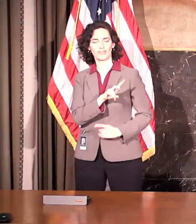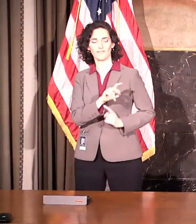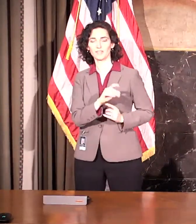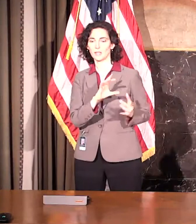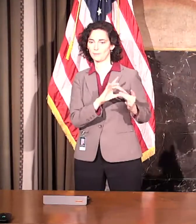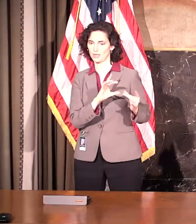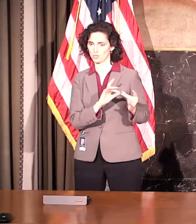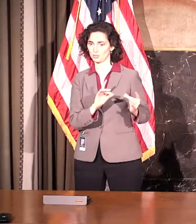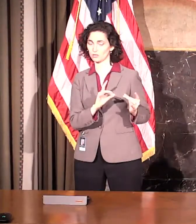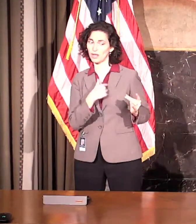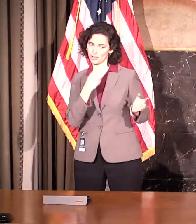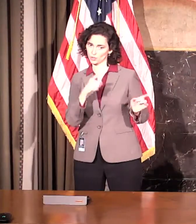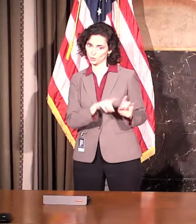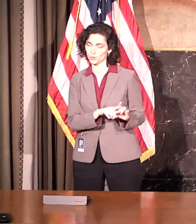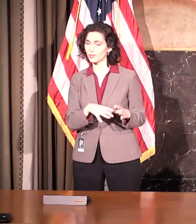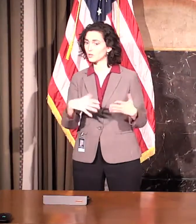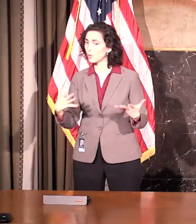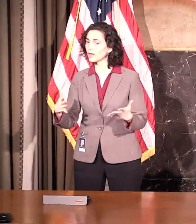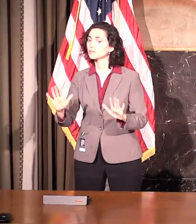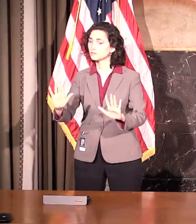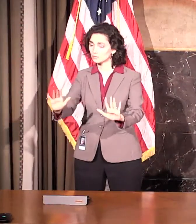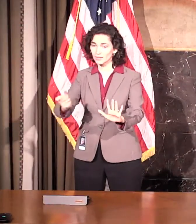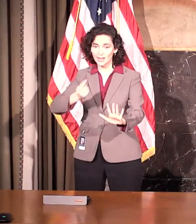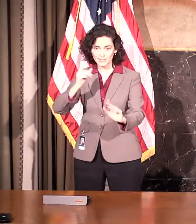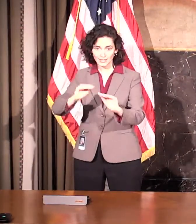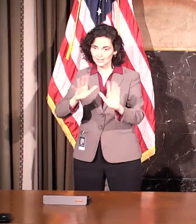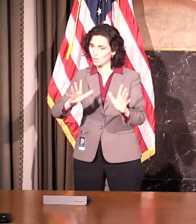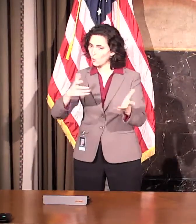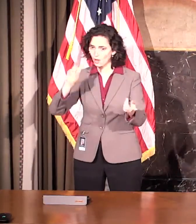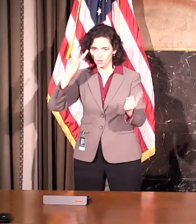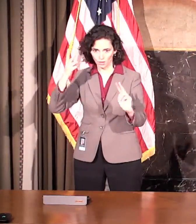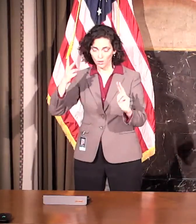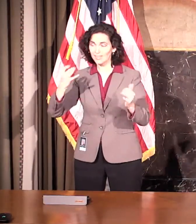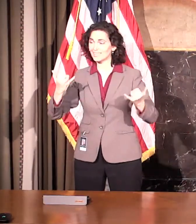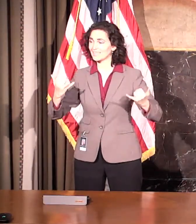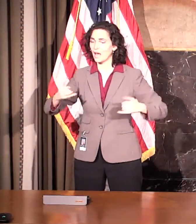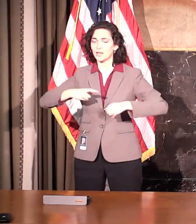mistake. This is a really exciting time right now because